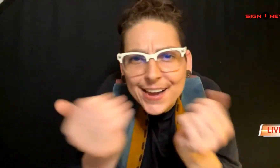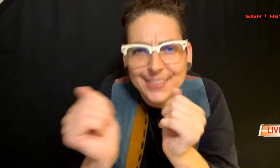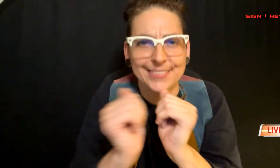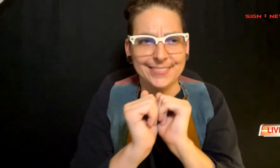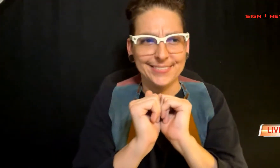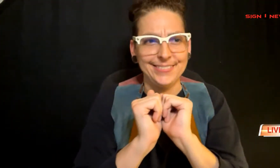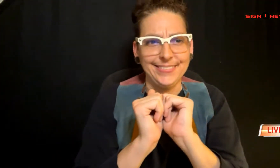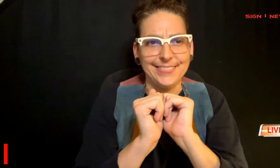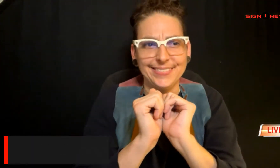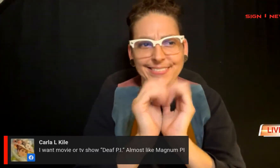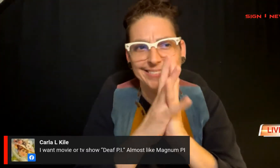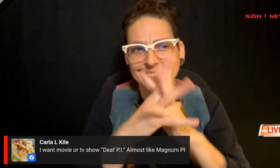Come on.